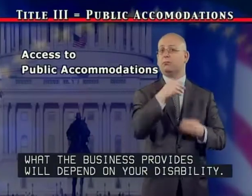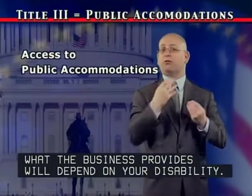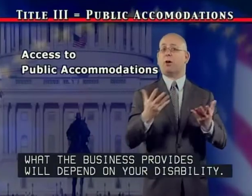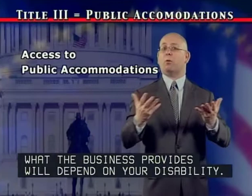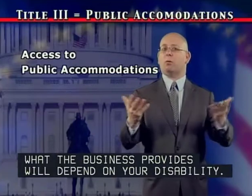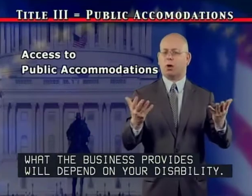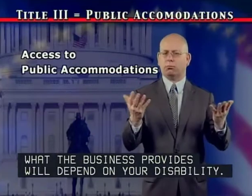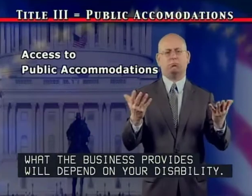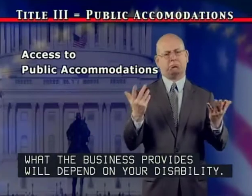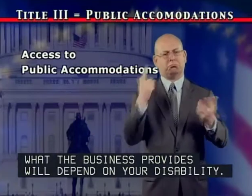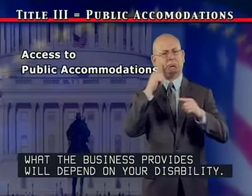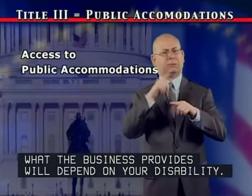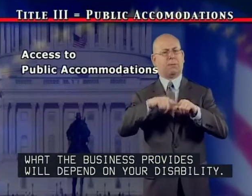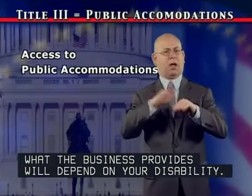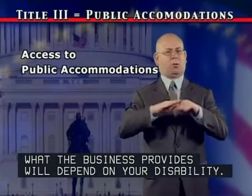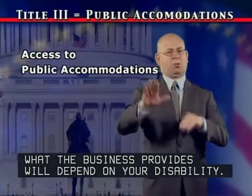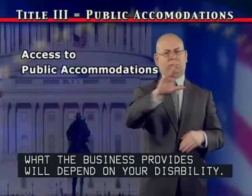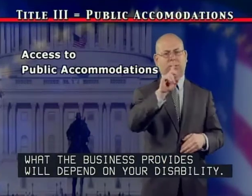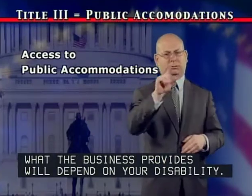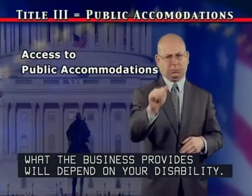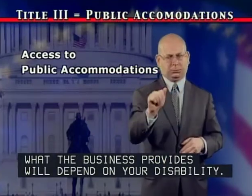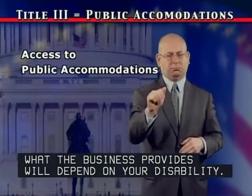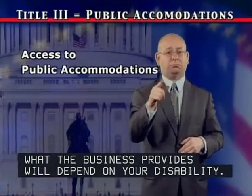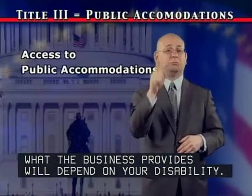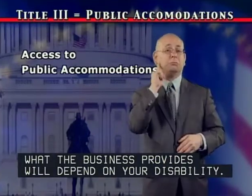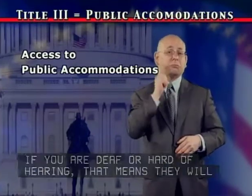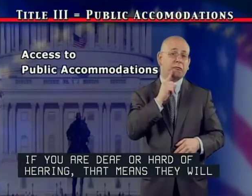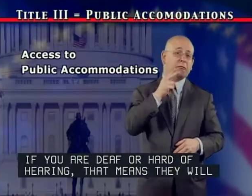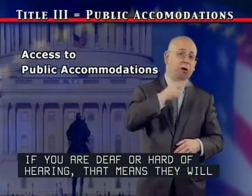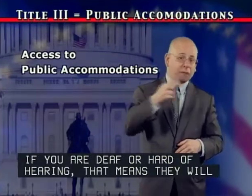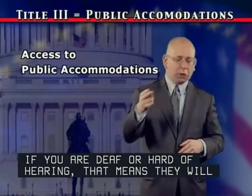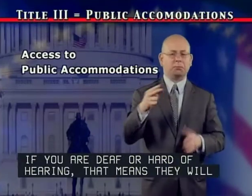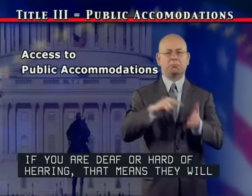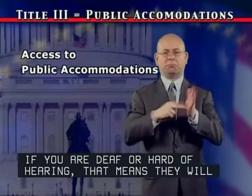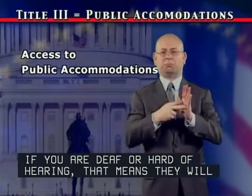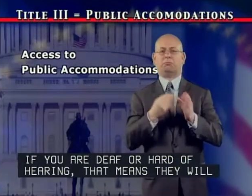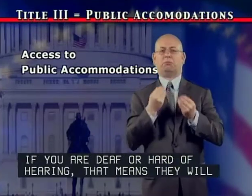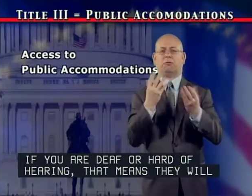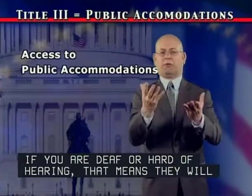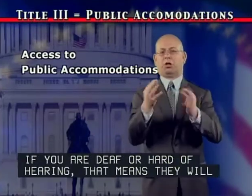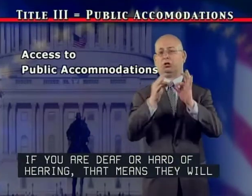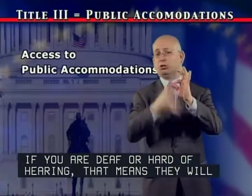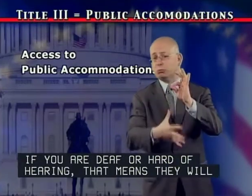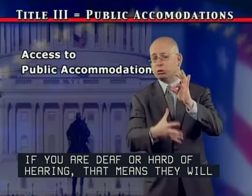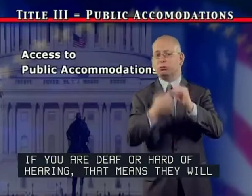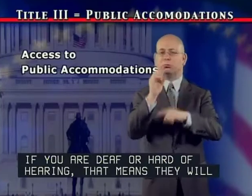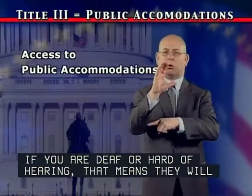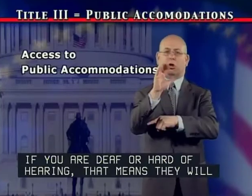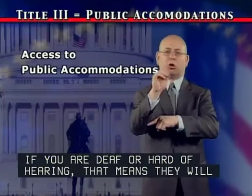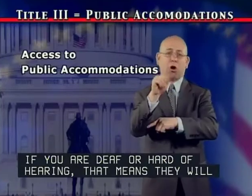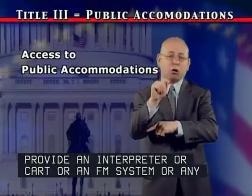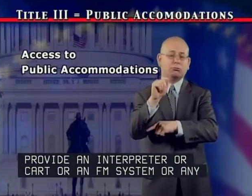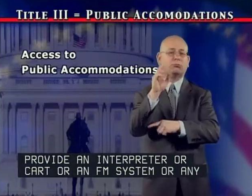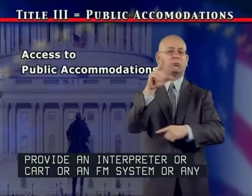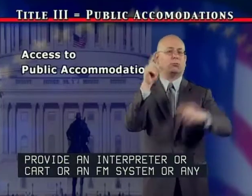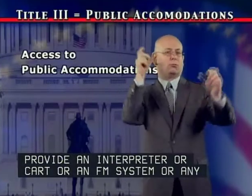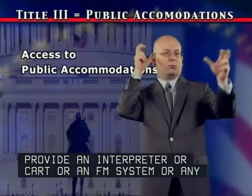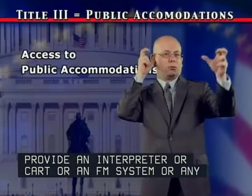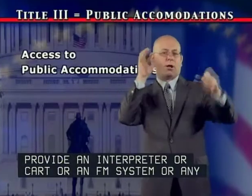What the business provides will depend on your disability. If you are deaf or hard of hearing, that means they will provide an